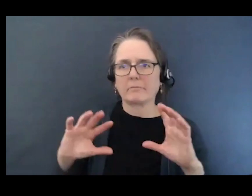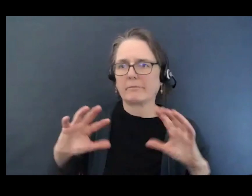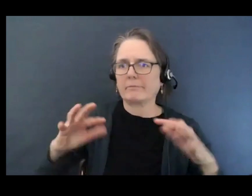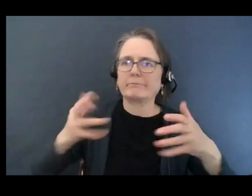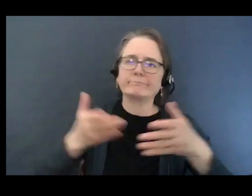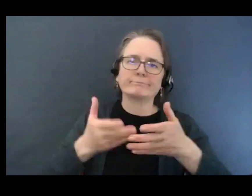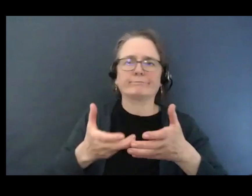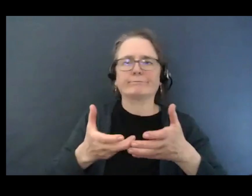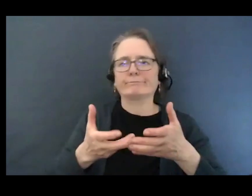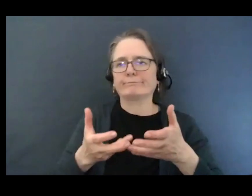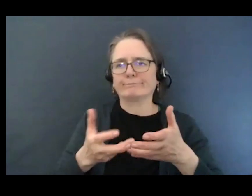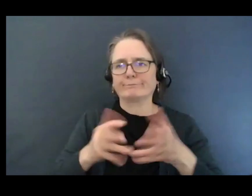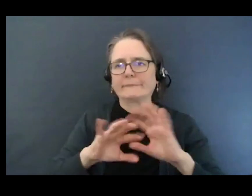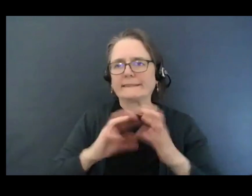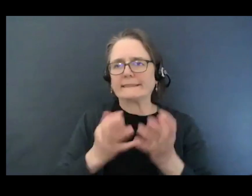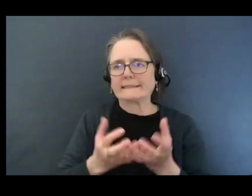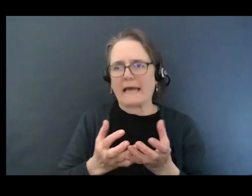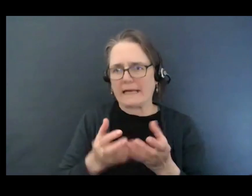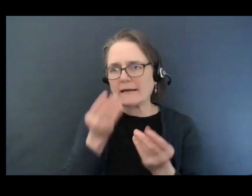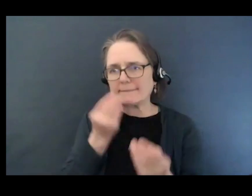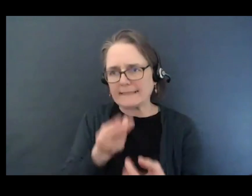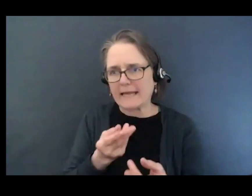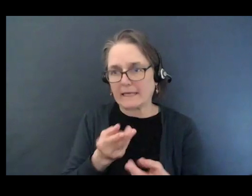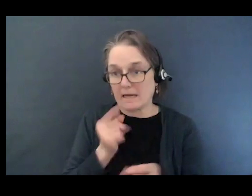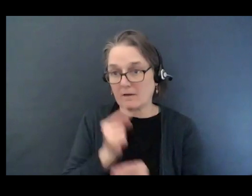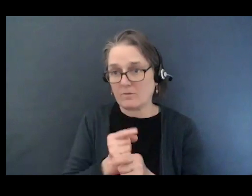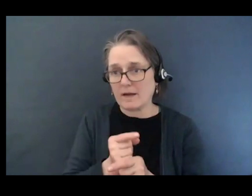right? So it's